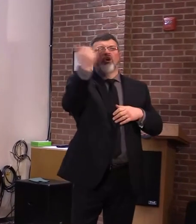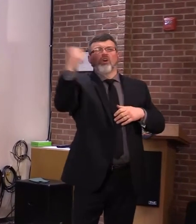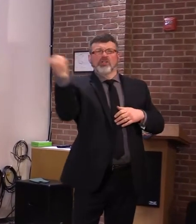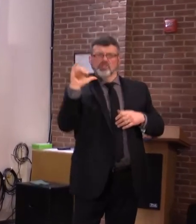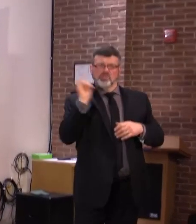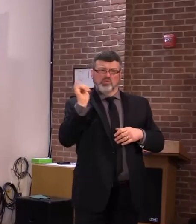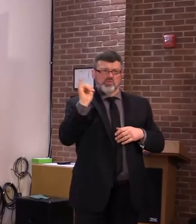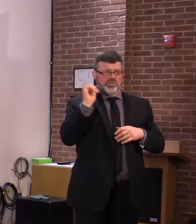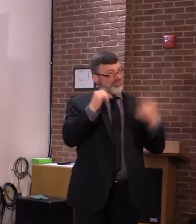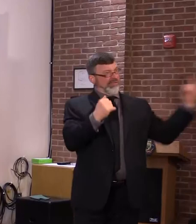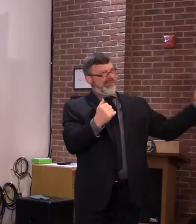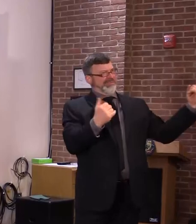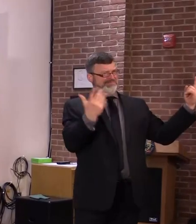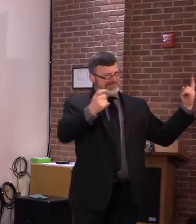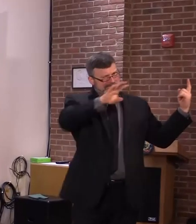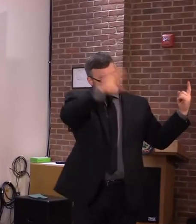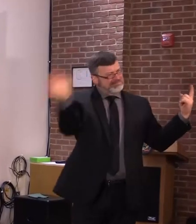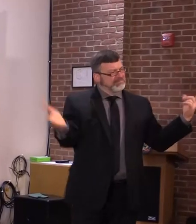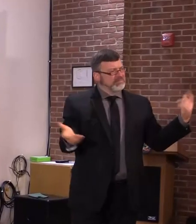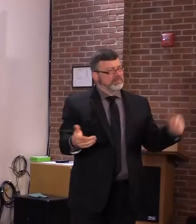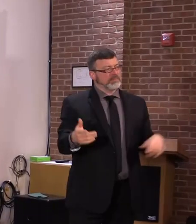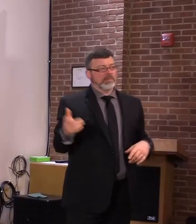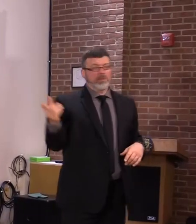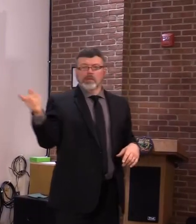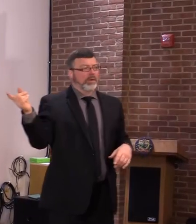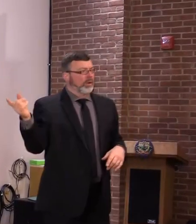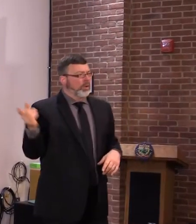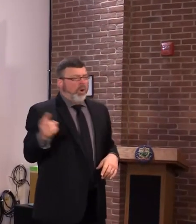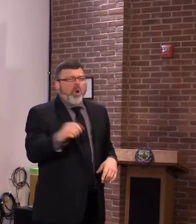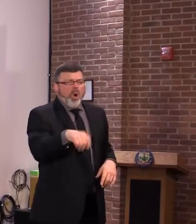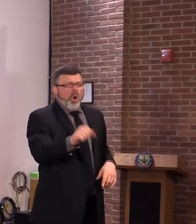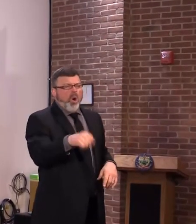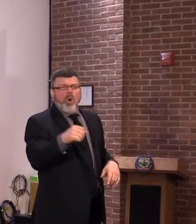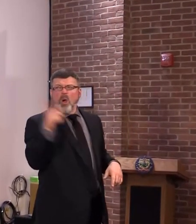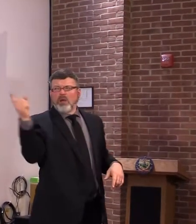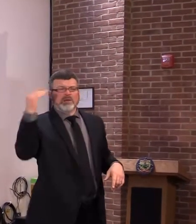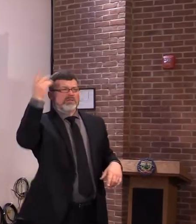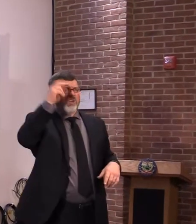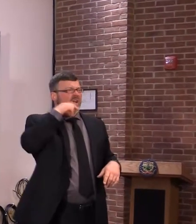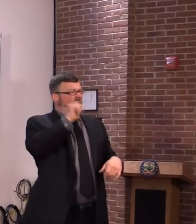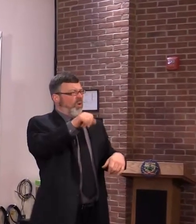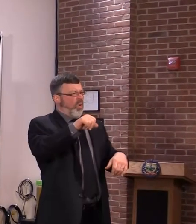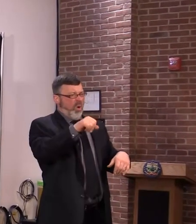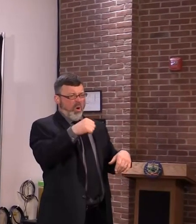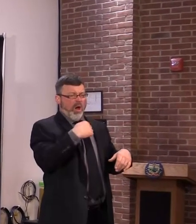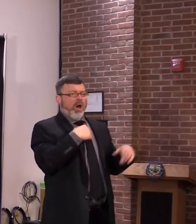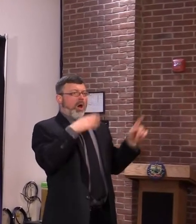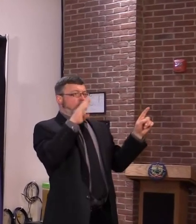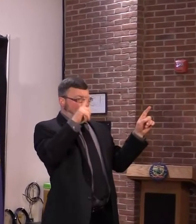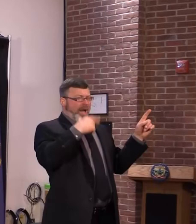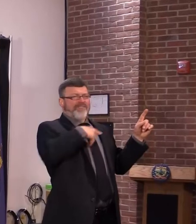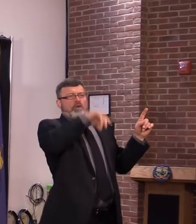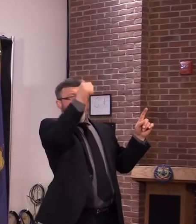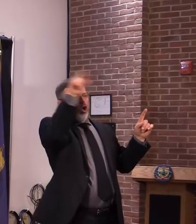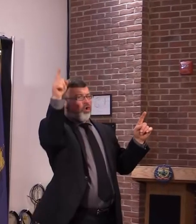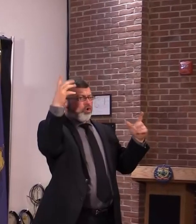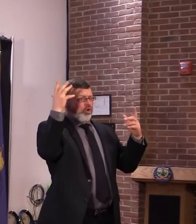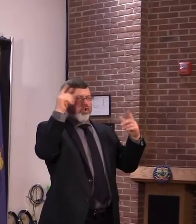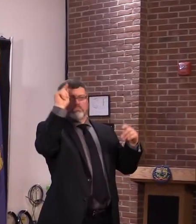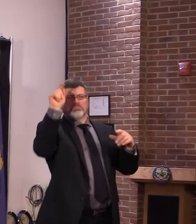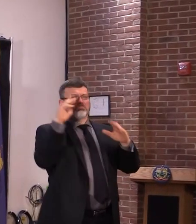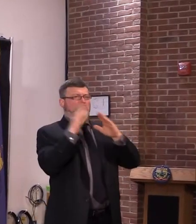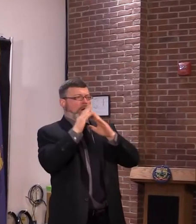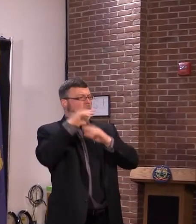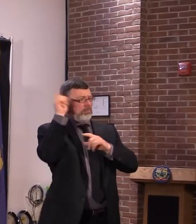The answer is it actually already is beyond Burlington in a few select locations, but yes, there's a